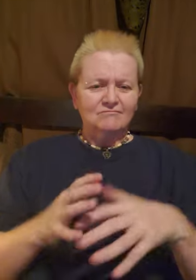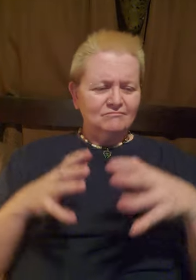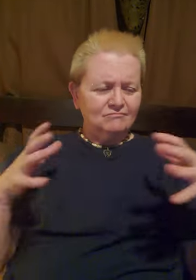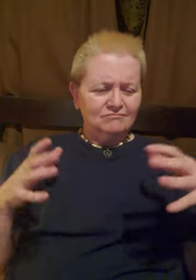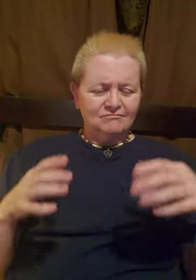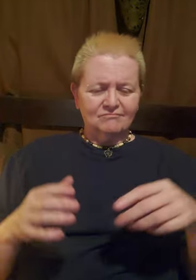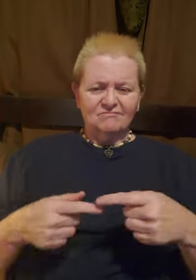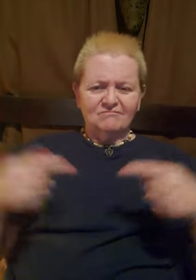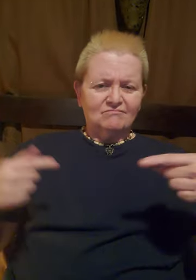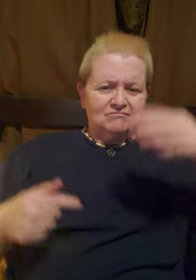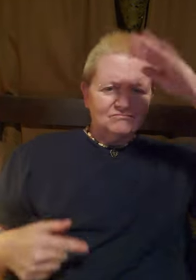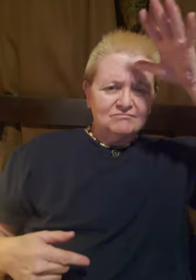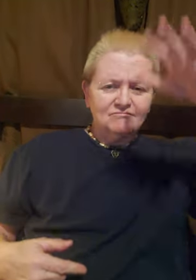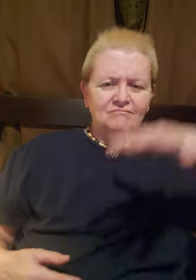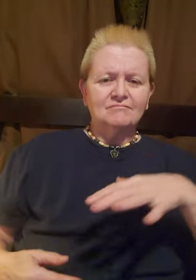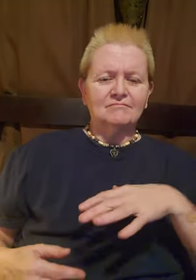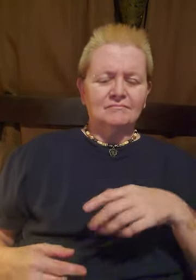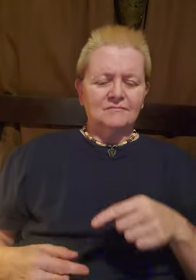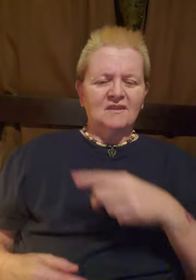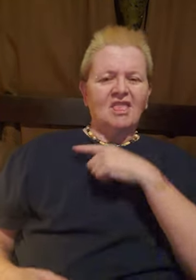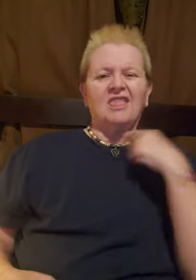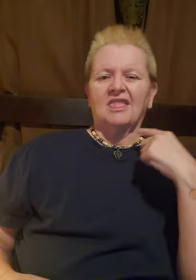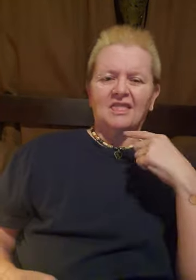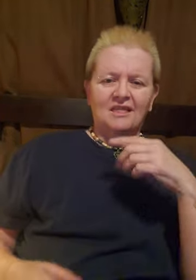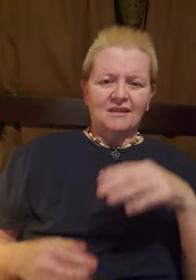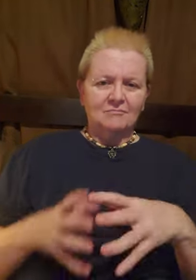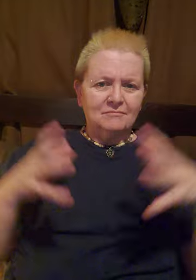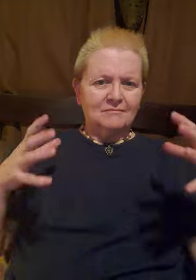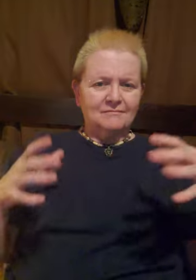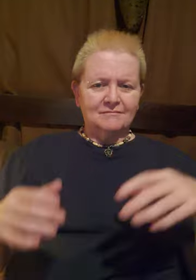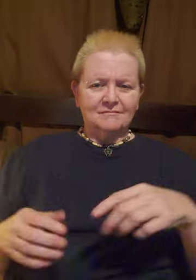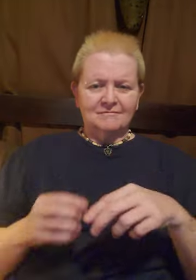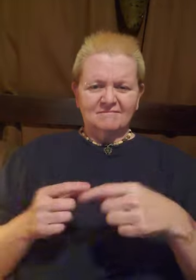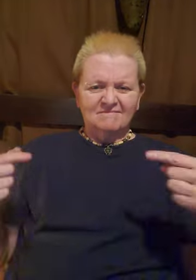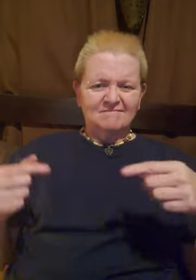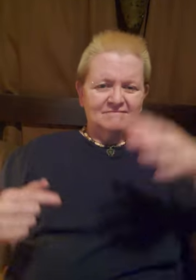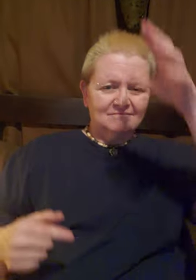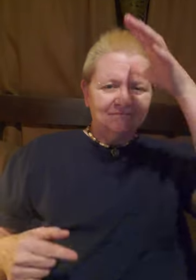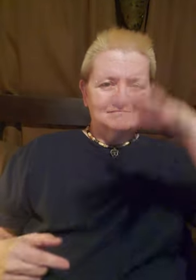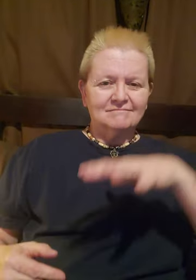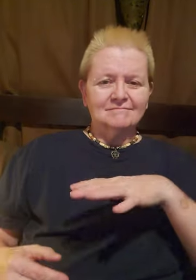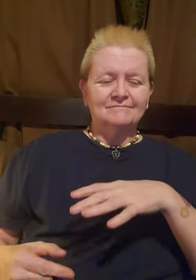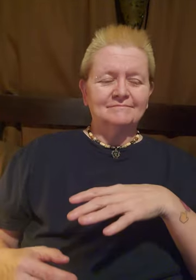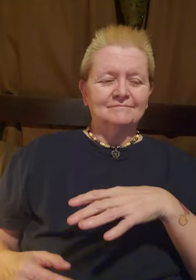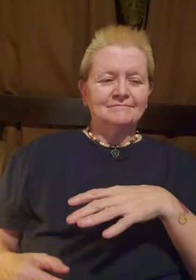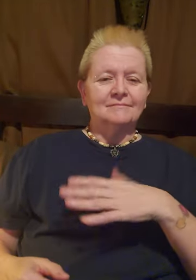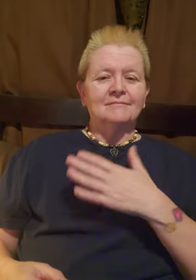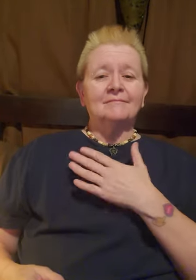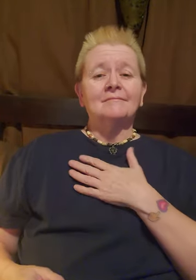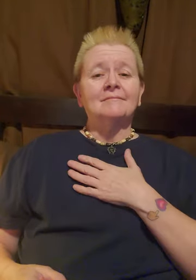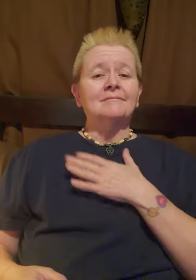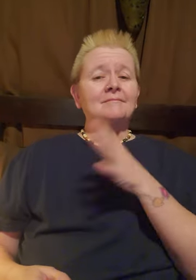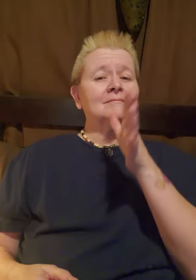humaniformen, humaniformen. My